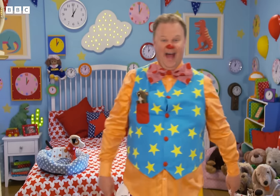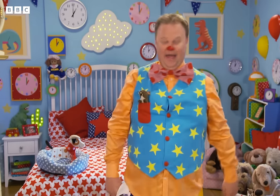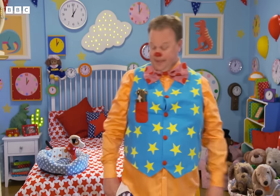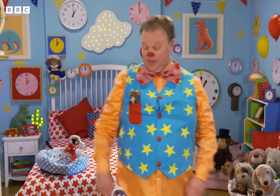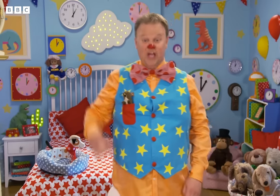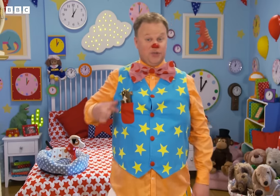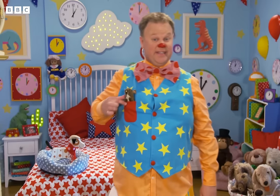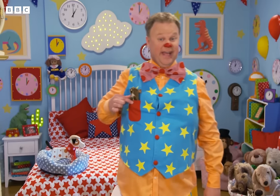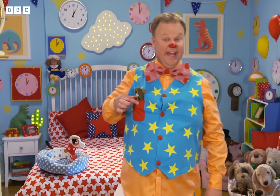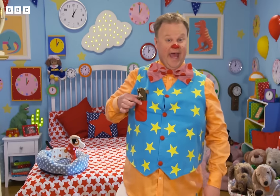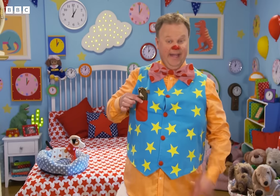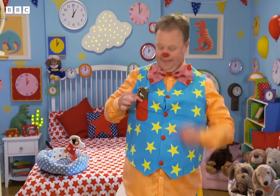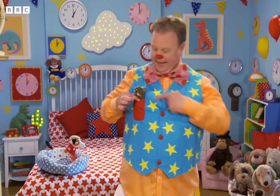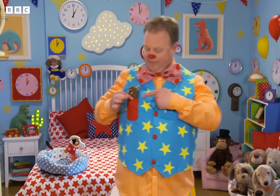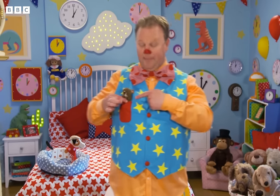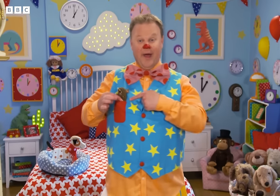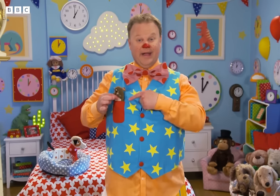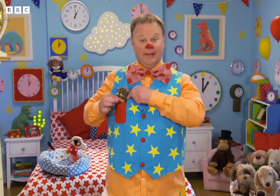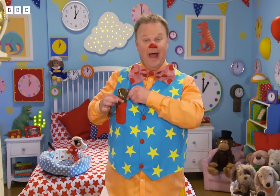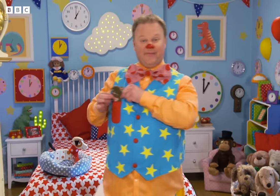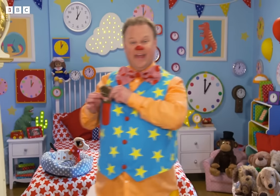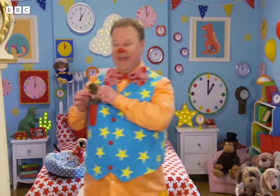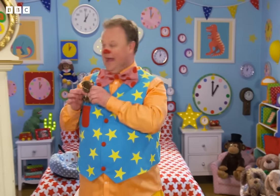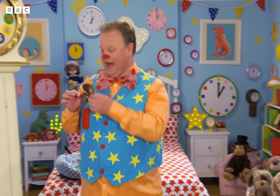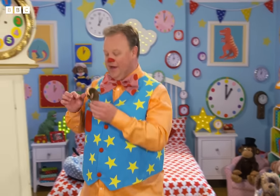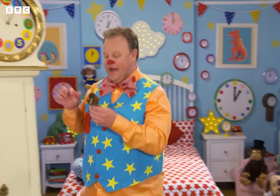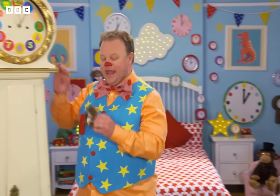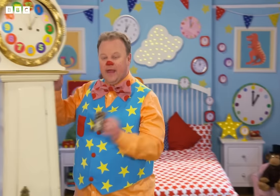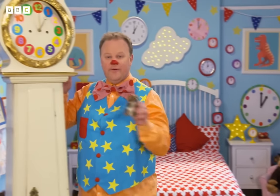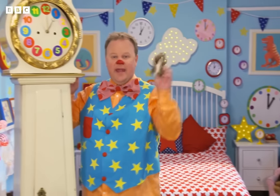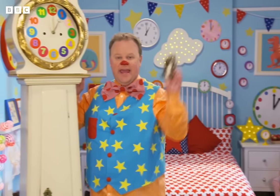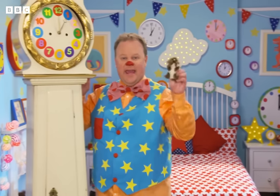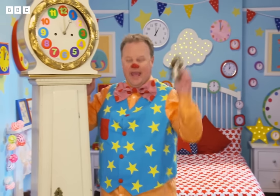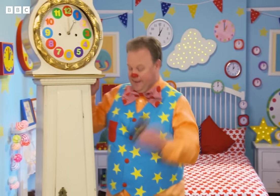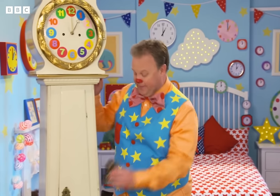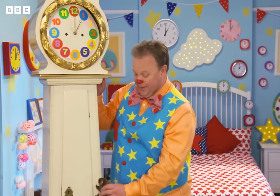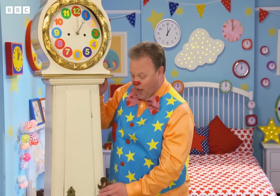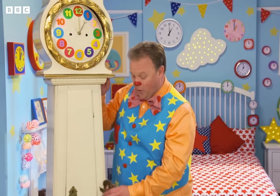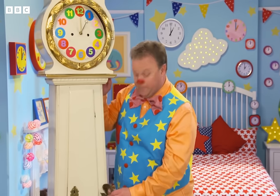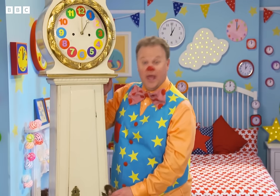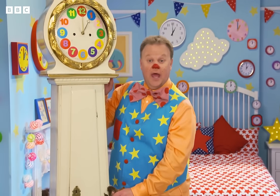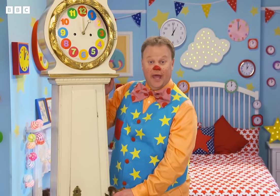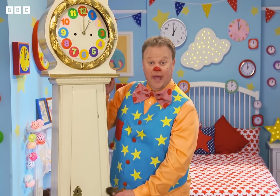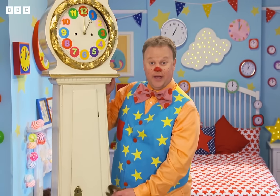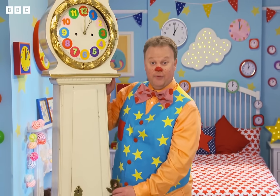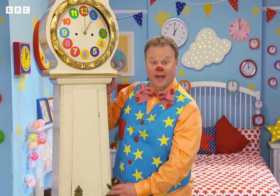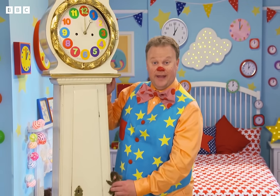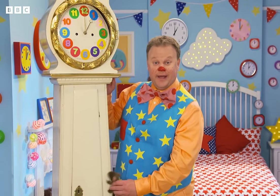done. Should we sing it again? I've got my own little mousie. Are you ready? Ready. Here we go. Hickory